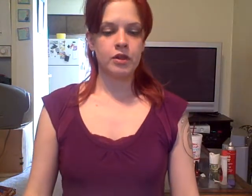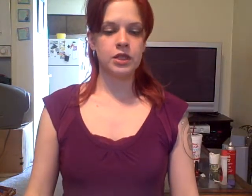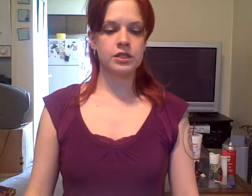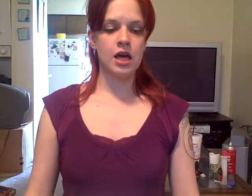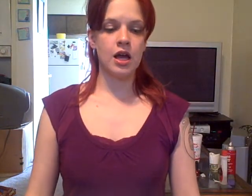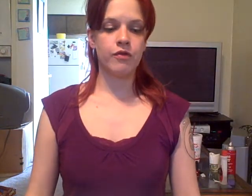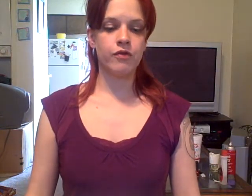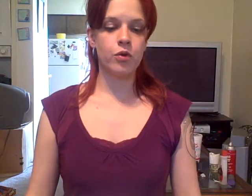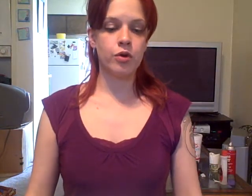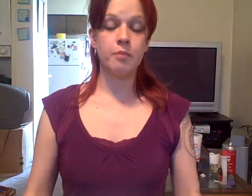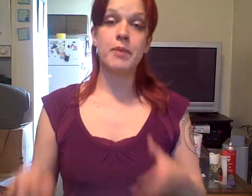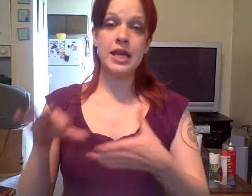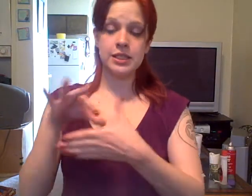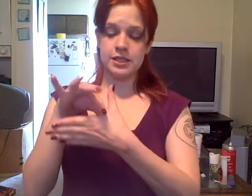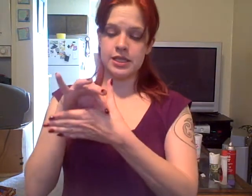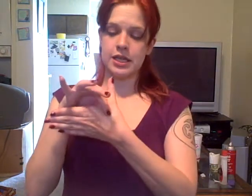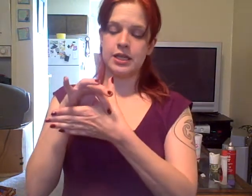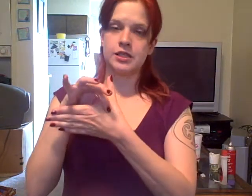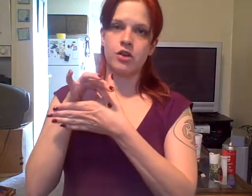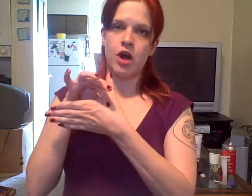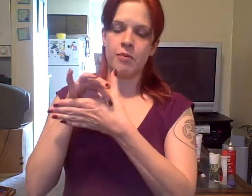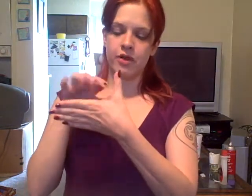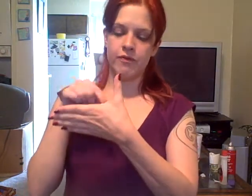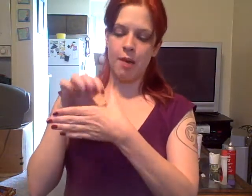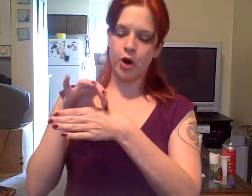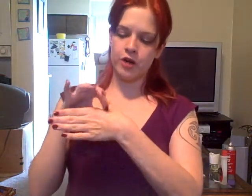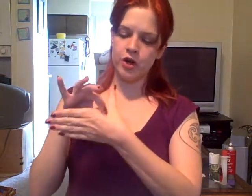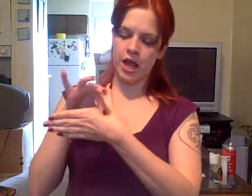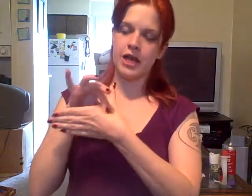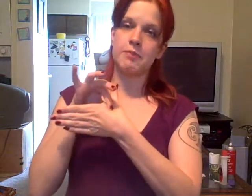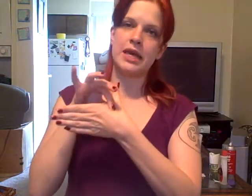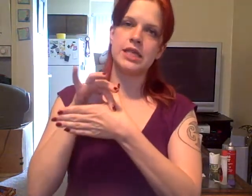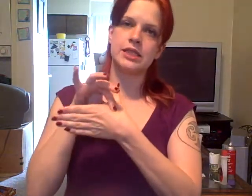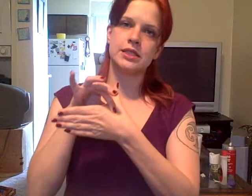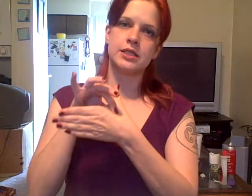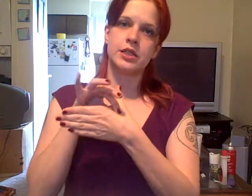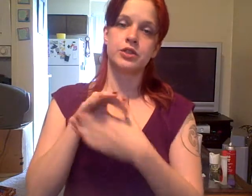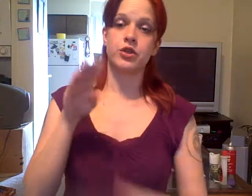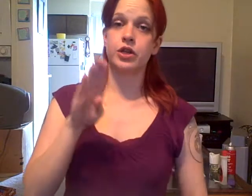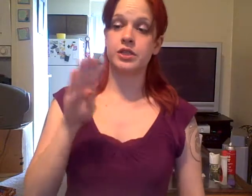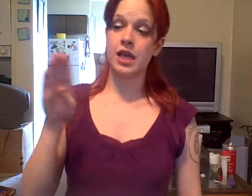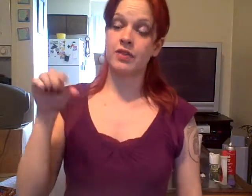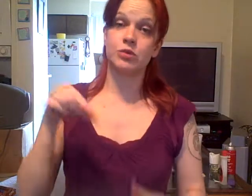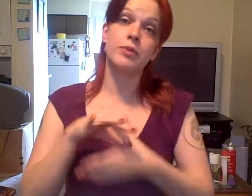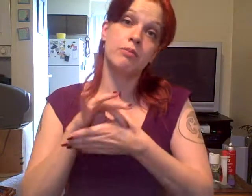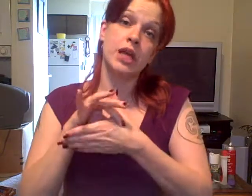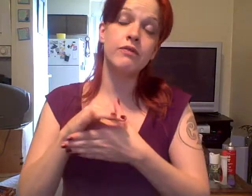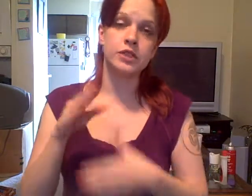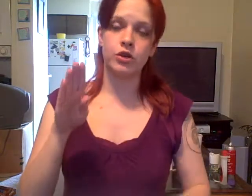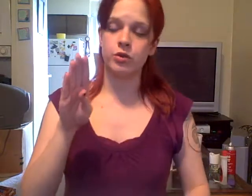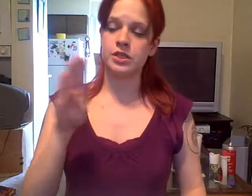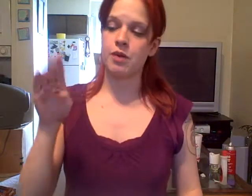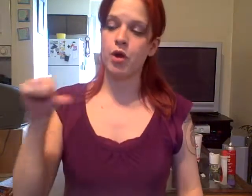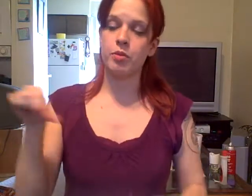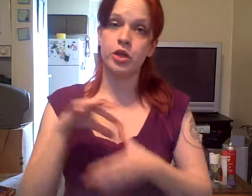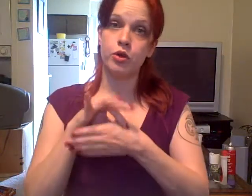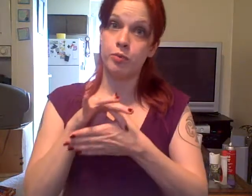The sign for meat is you grab the fat part of your hand, meat. So you could say, this would be beef, so you would say barbecue